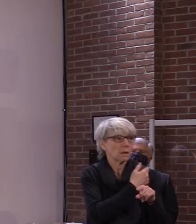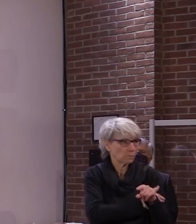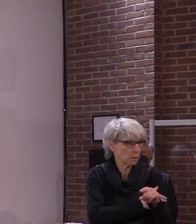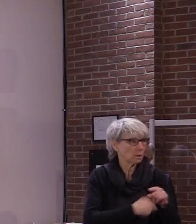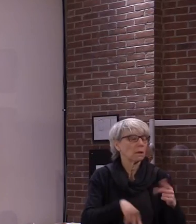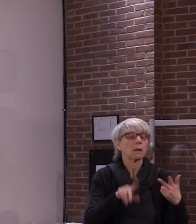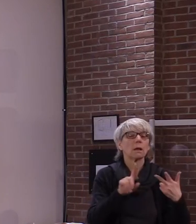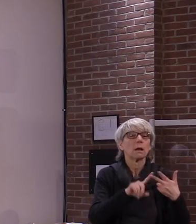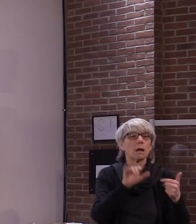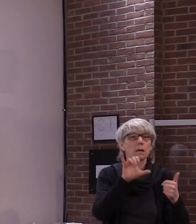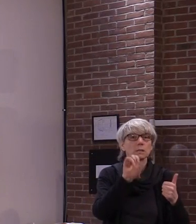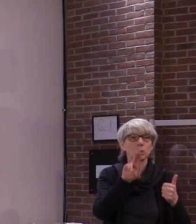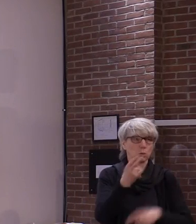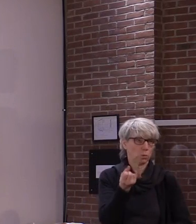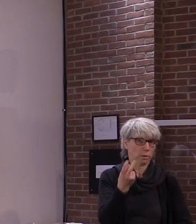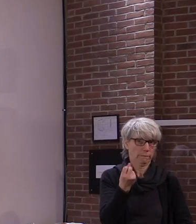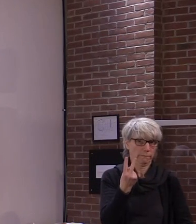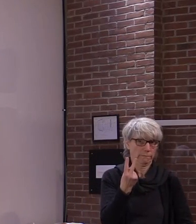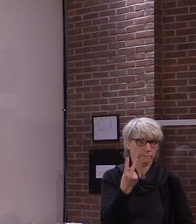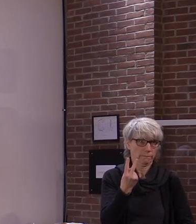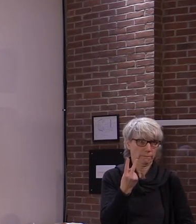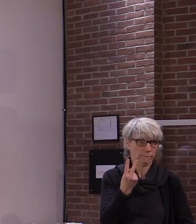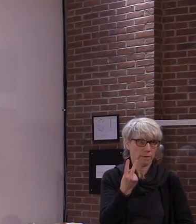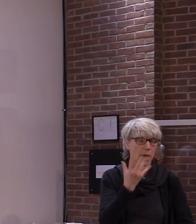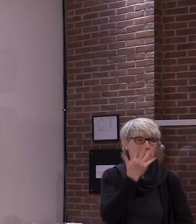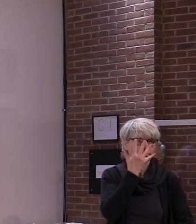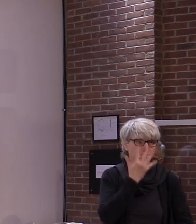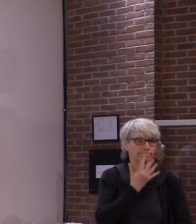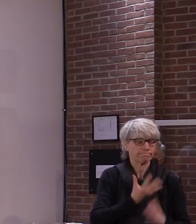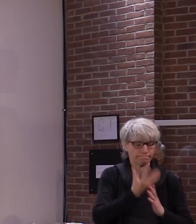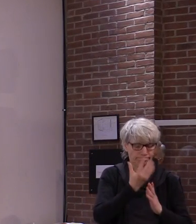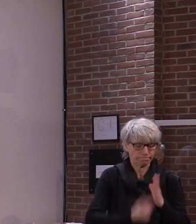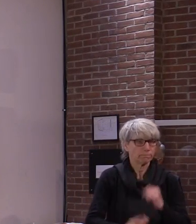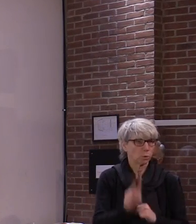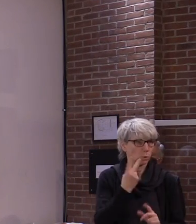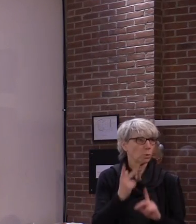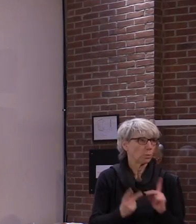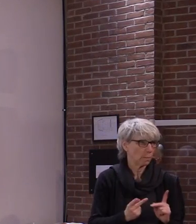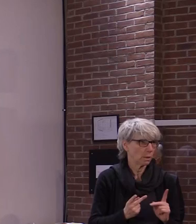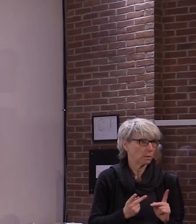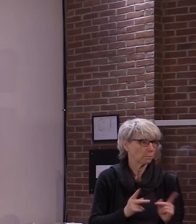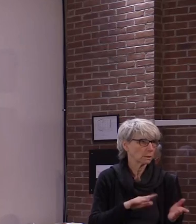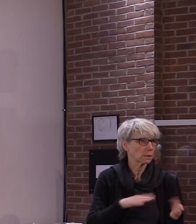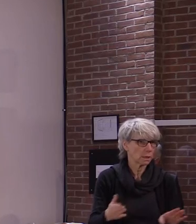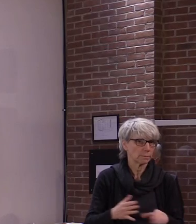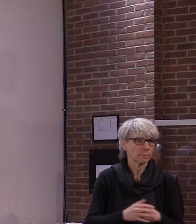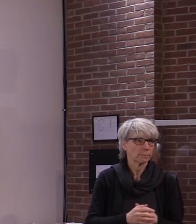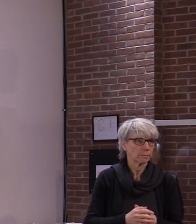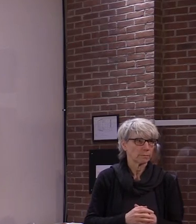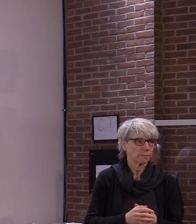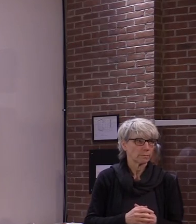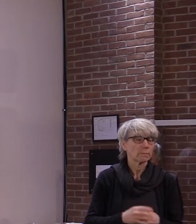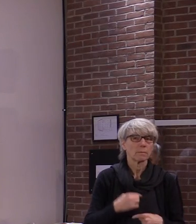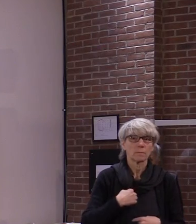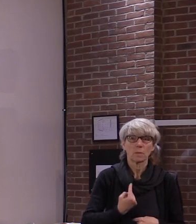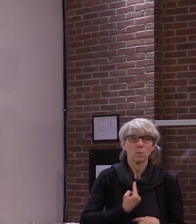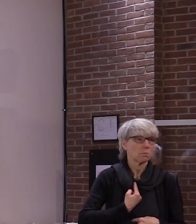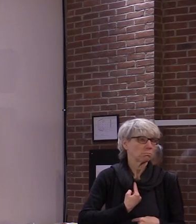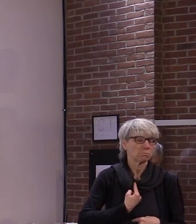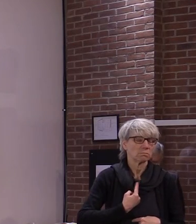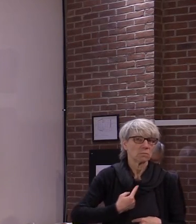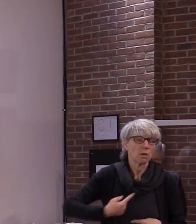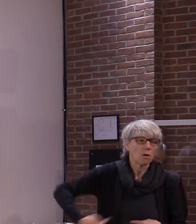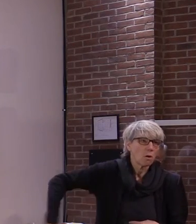Unfortunately, 2 deaths. I join everyone here and across the nation in recognizing and mourning